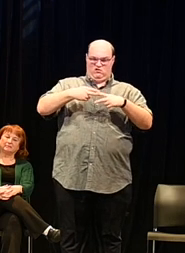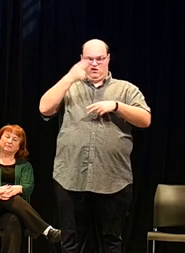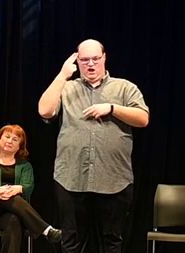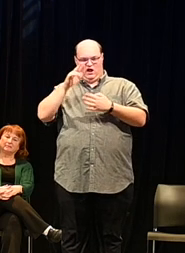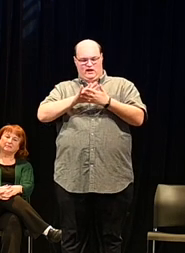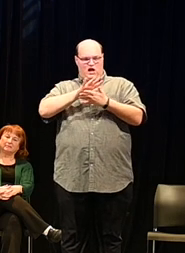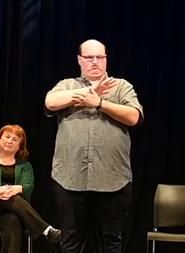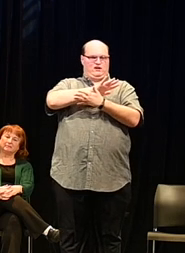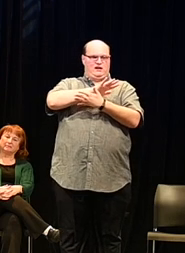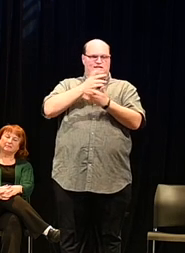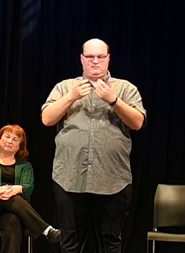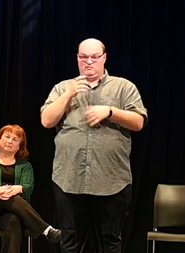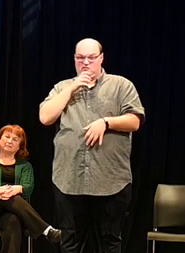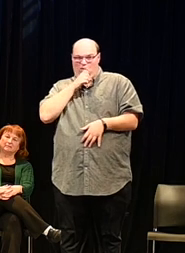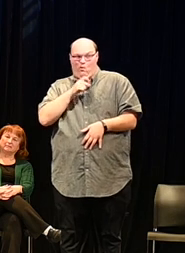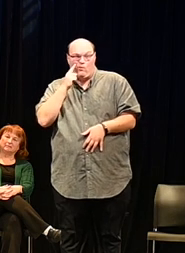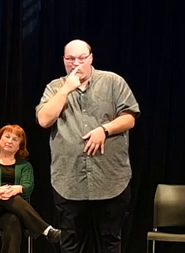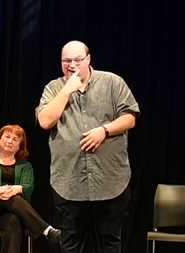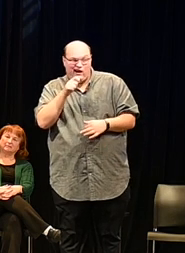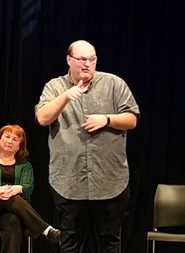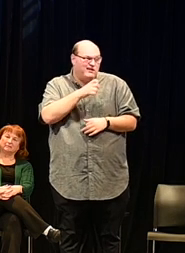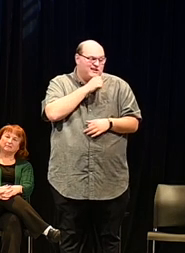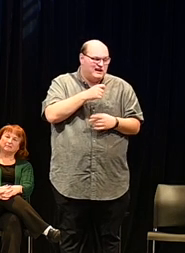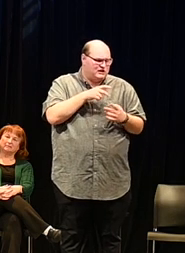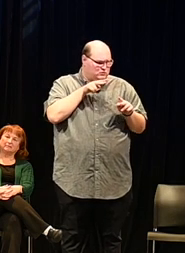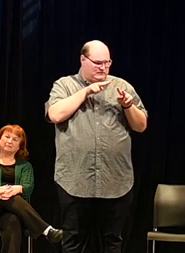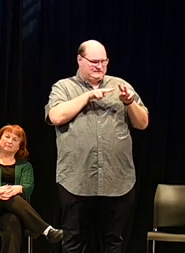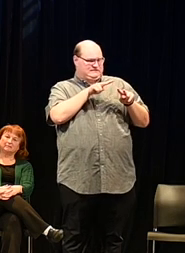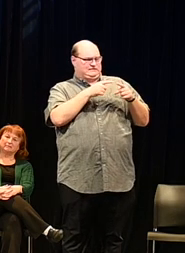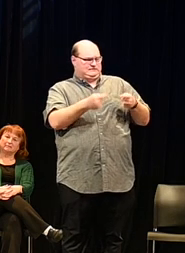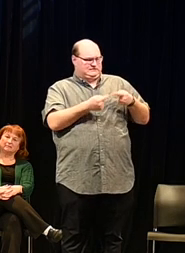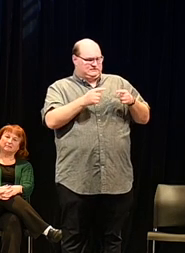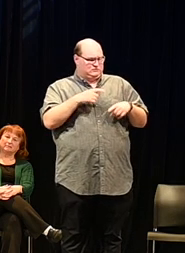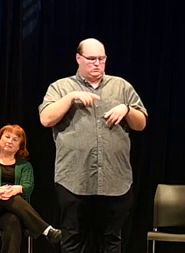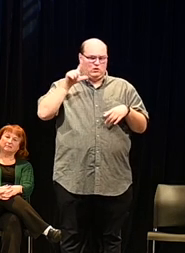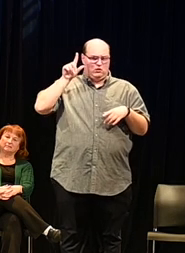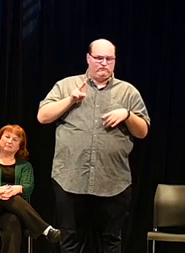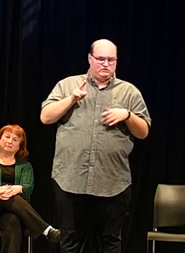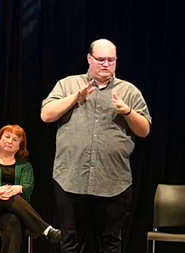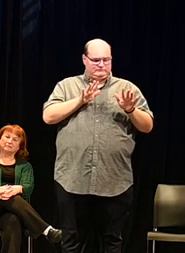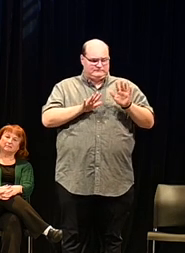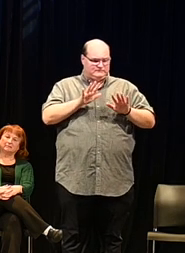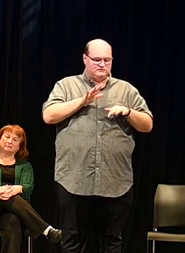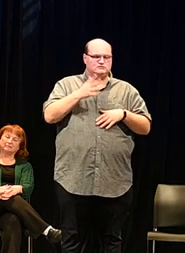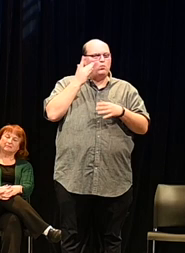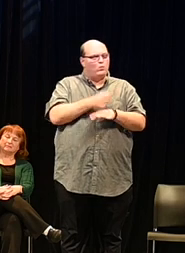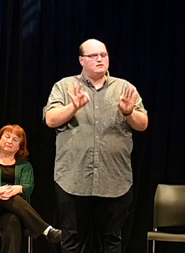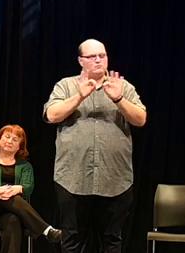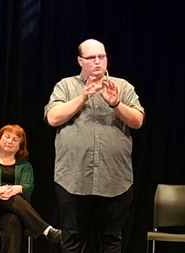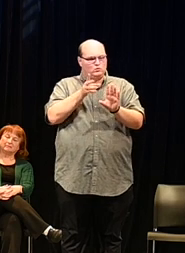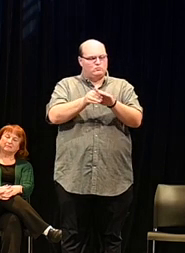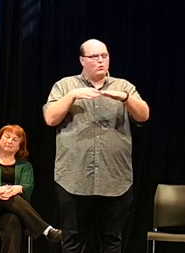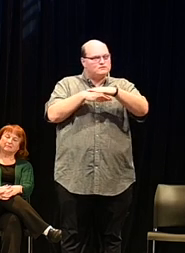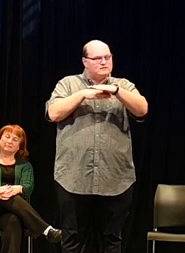of us with an aging eye or who may at any age have some low vision issues. And in there we